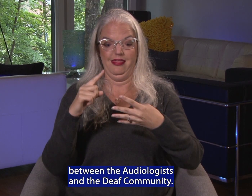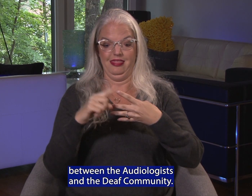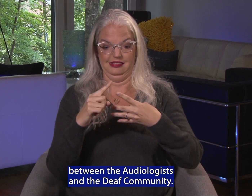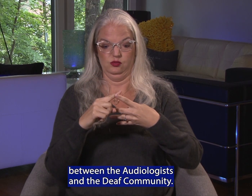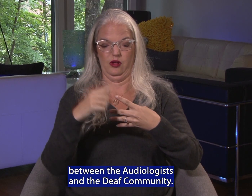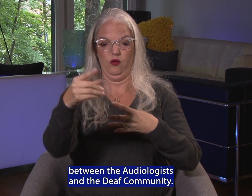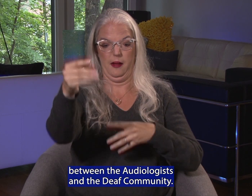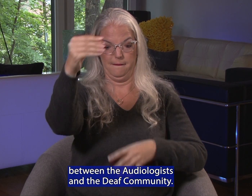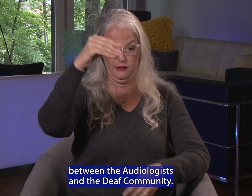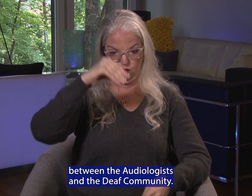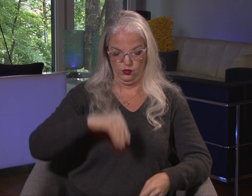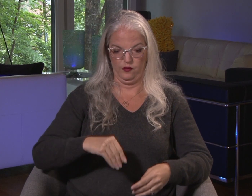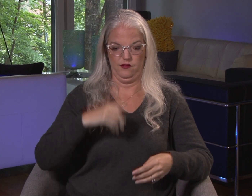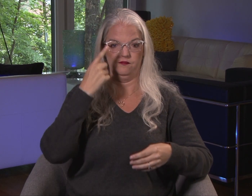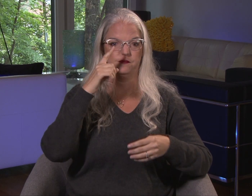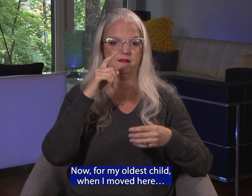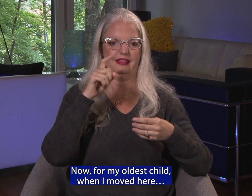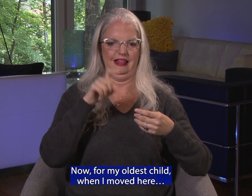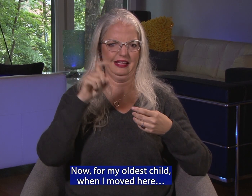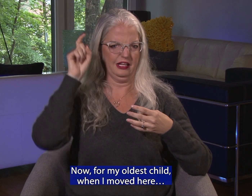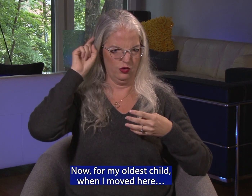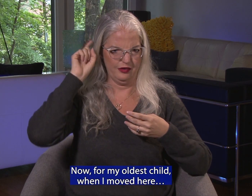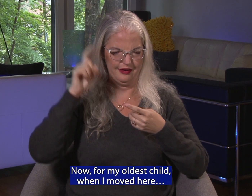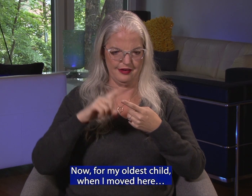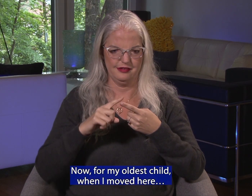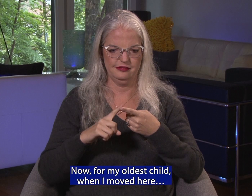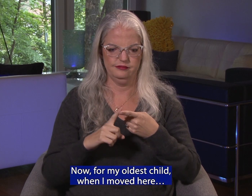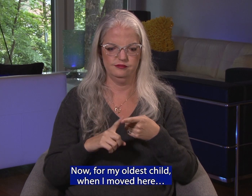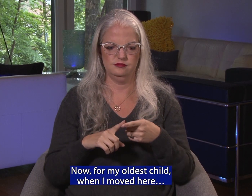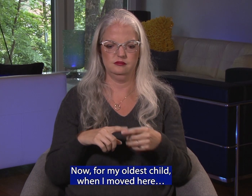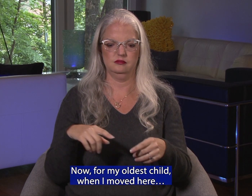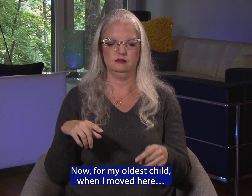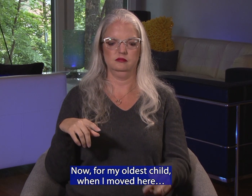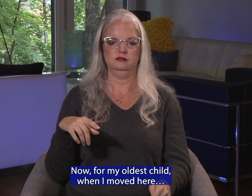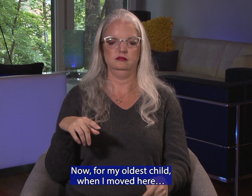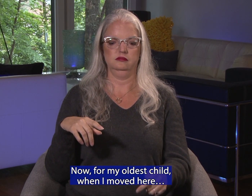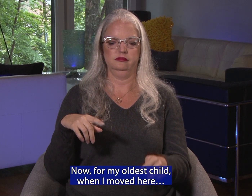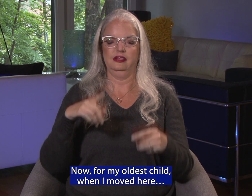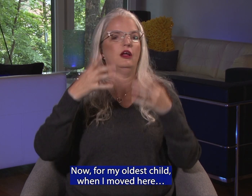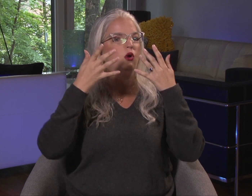community. Now, for my oldest child, when I moved here,